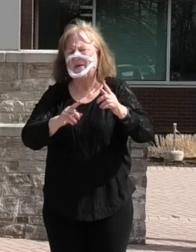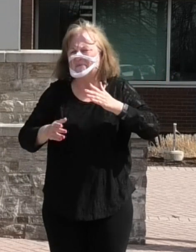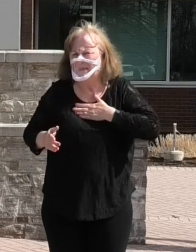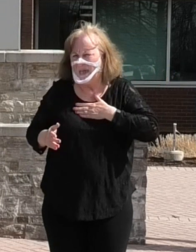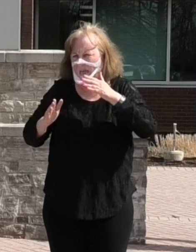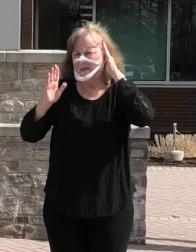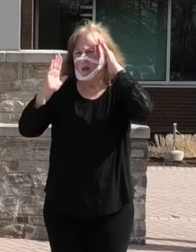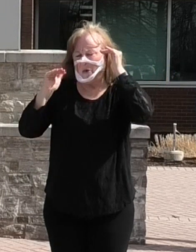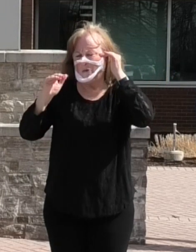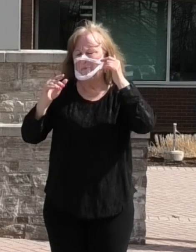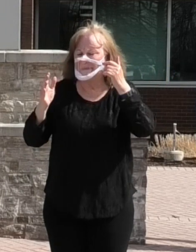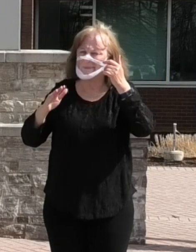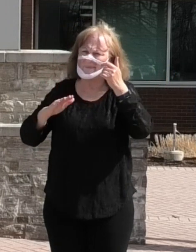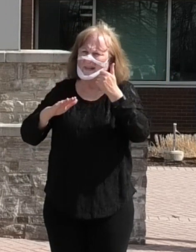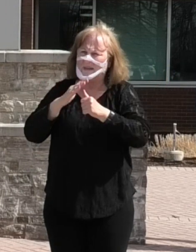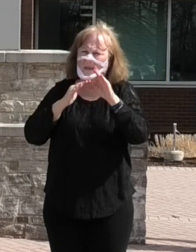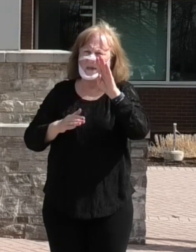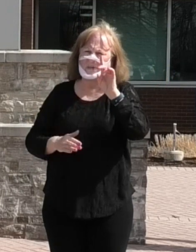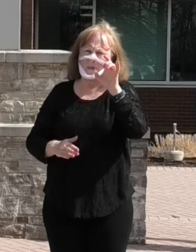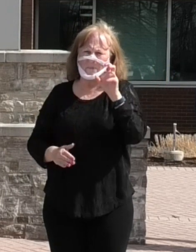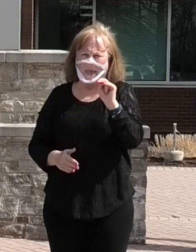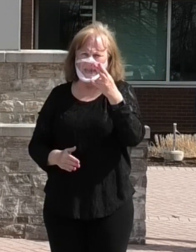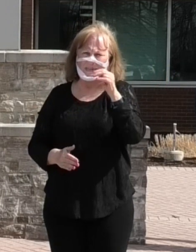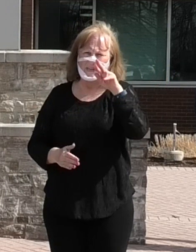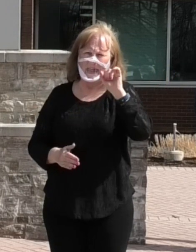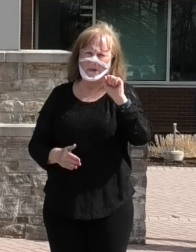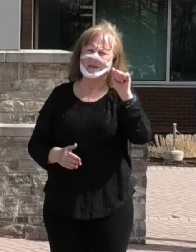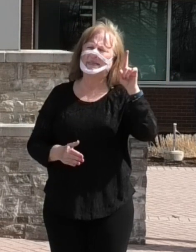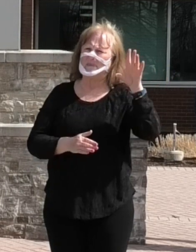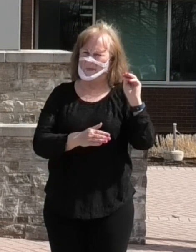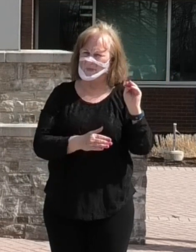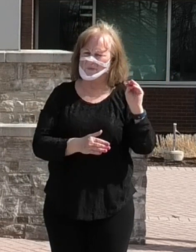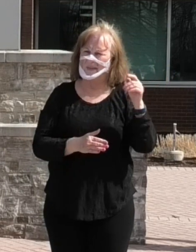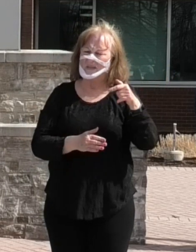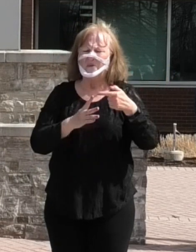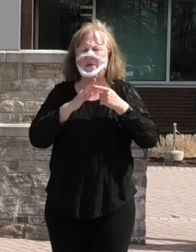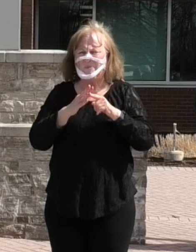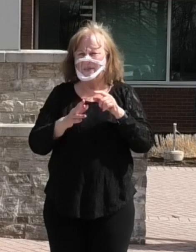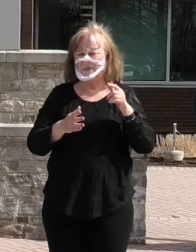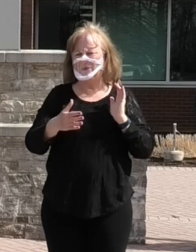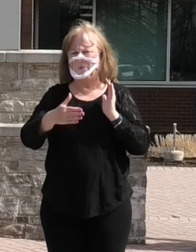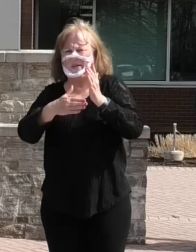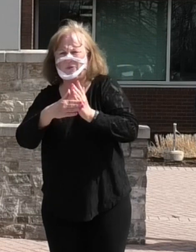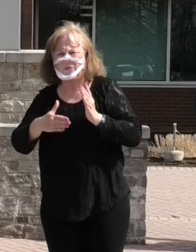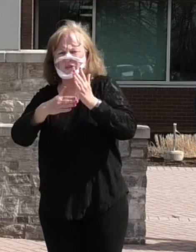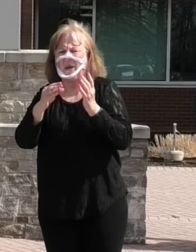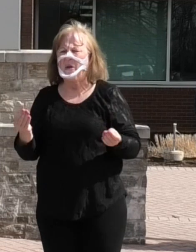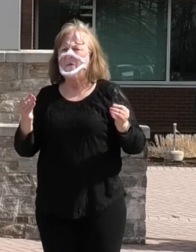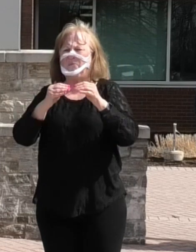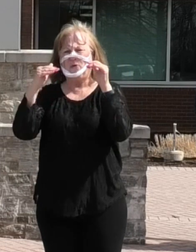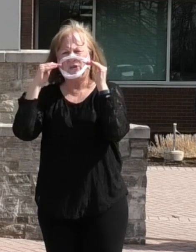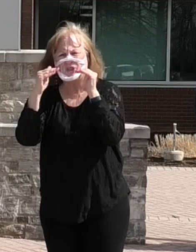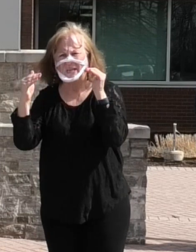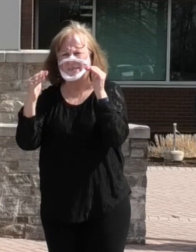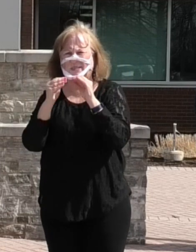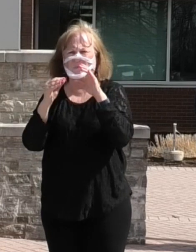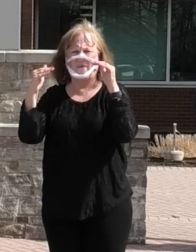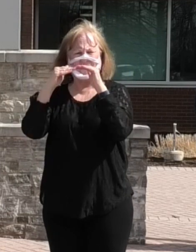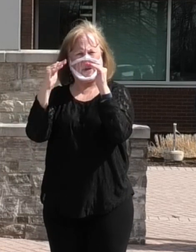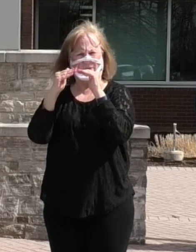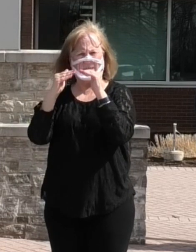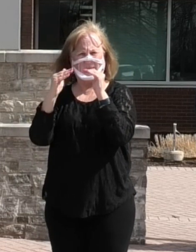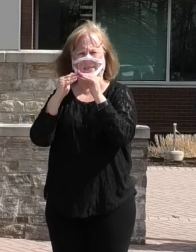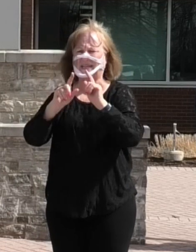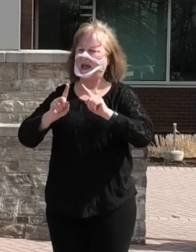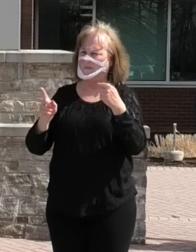hope is that under a Biden and Harris administration, they will begin to interject more justice, more fairness.